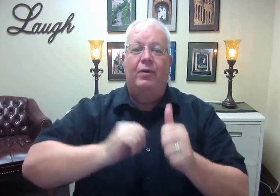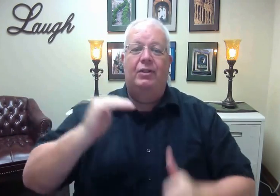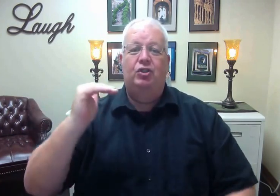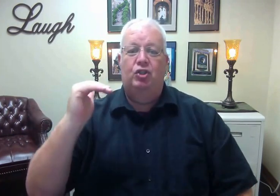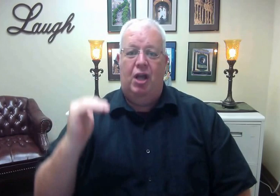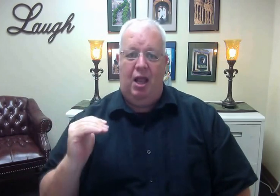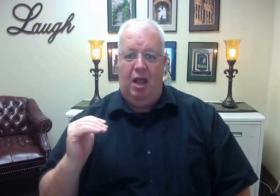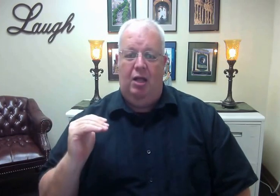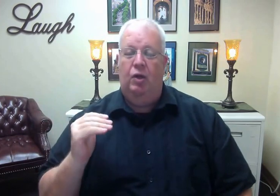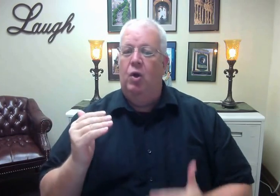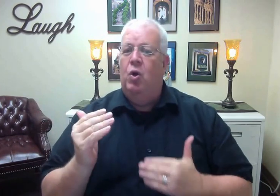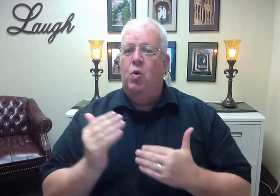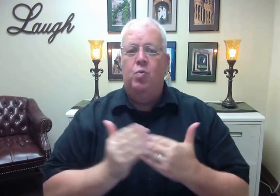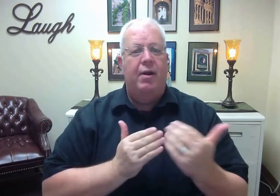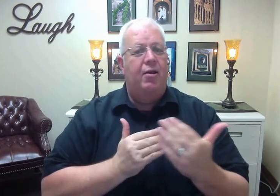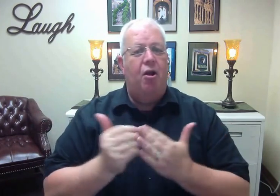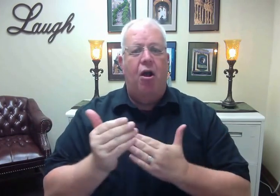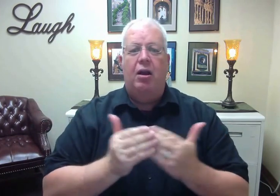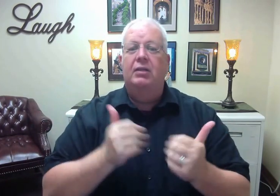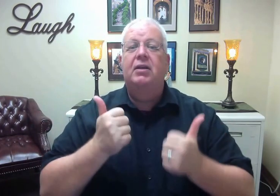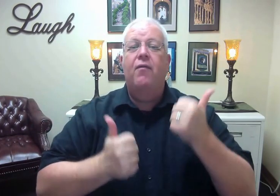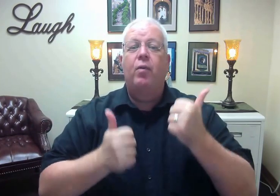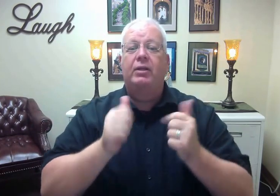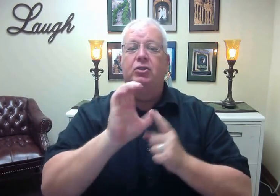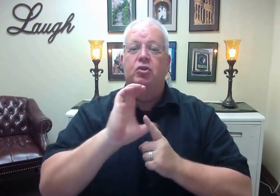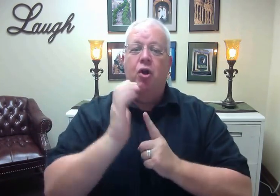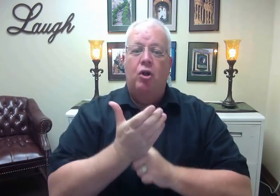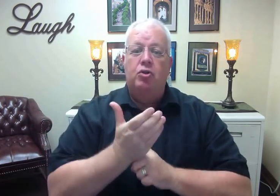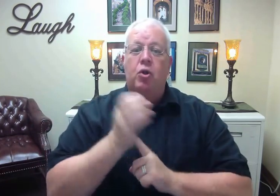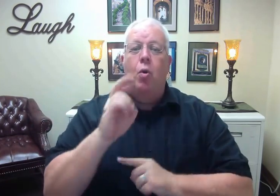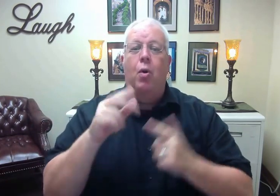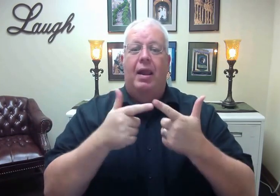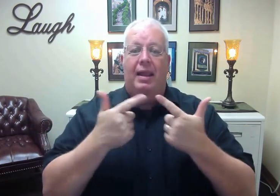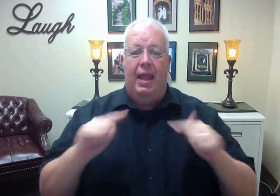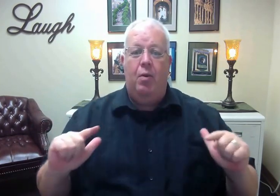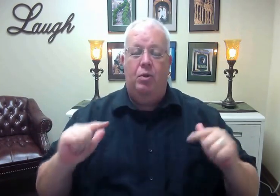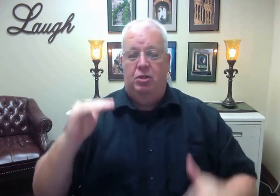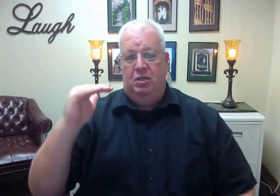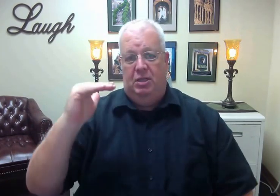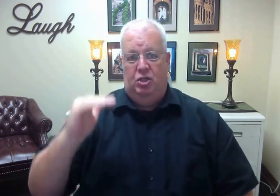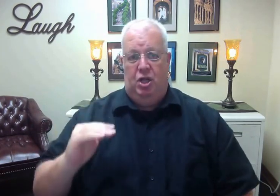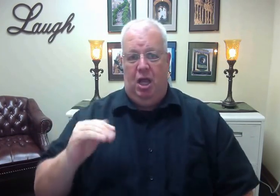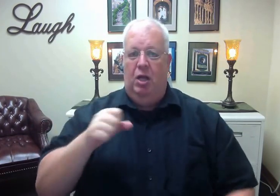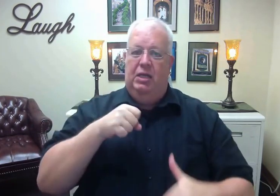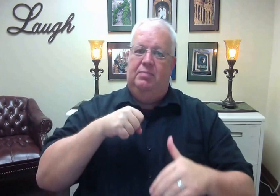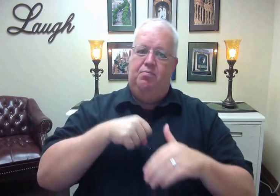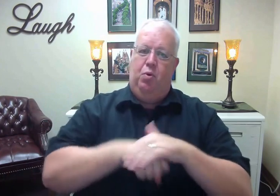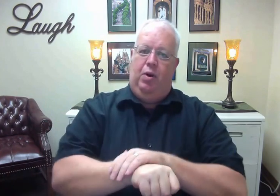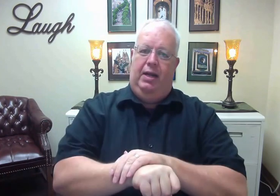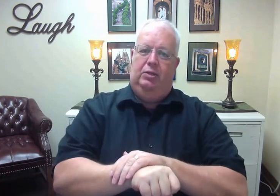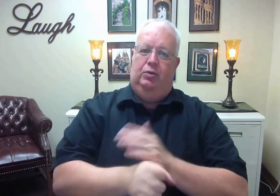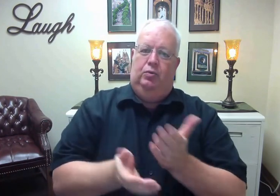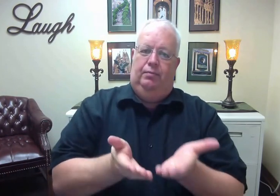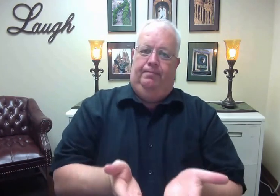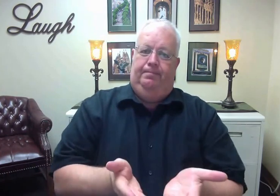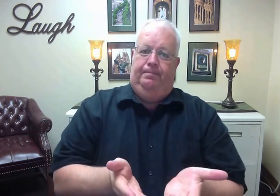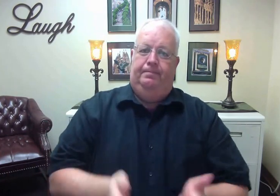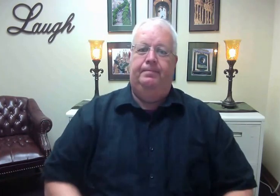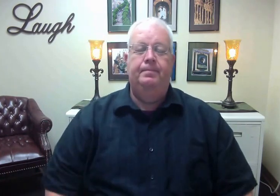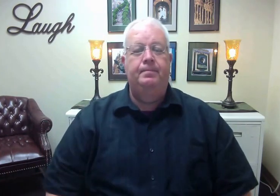every child, regardless of what culture or language the child is born into.